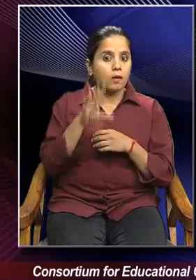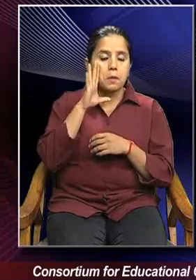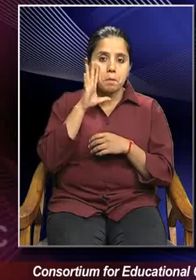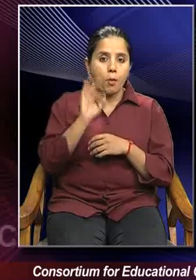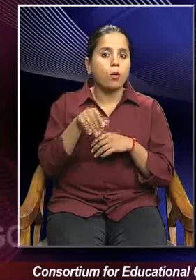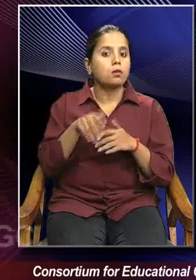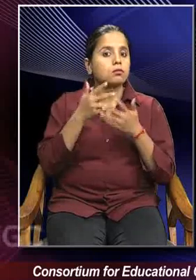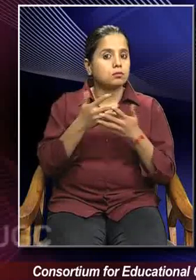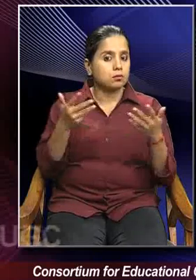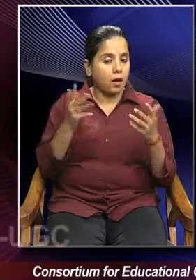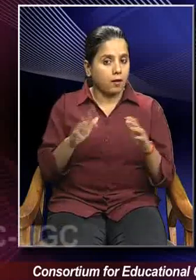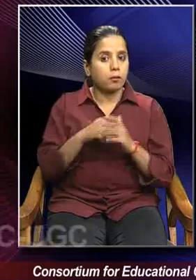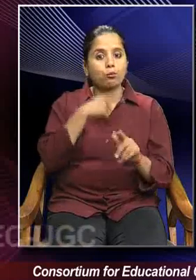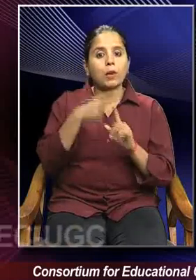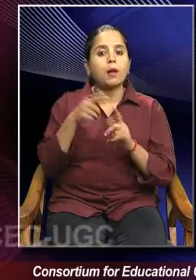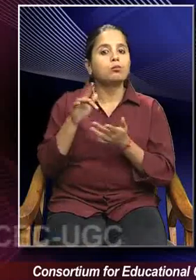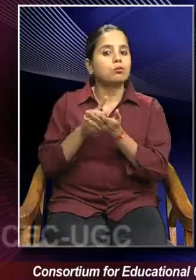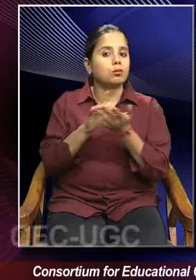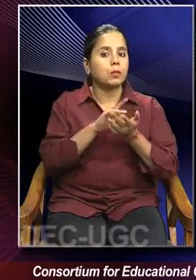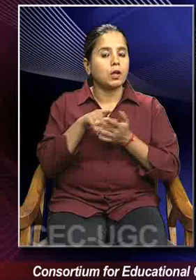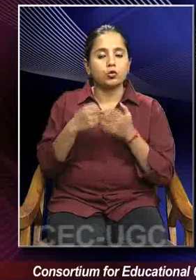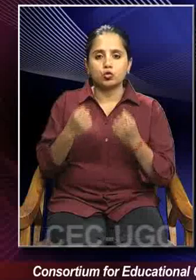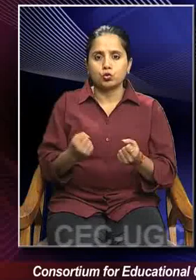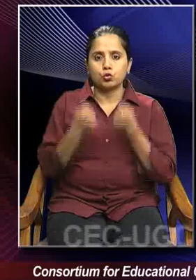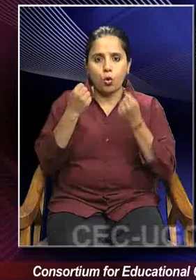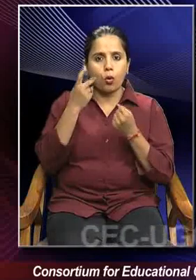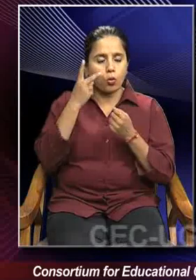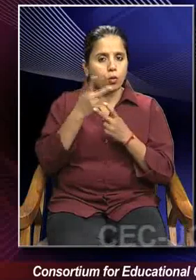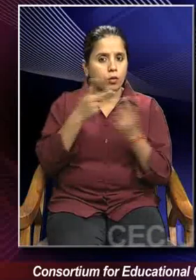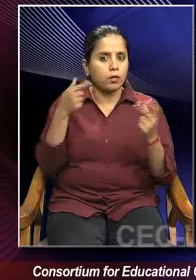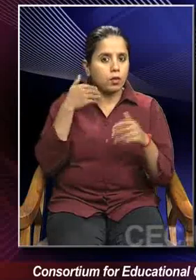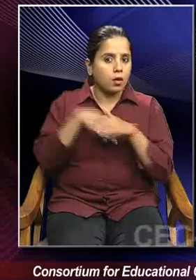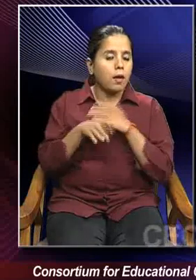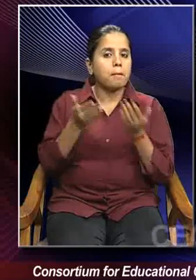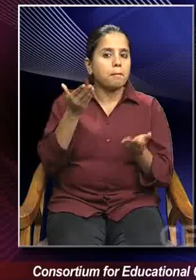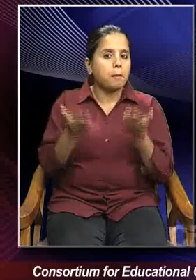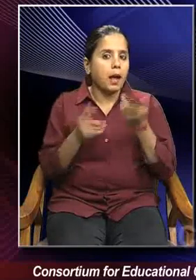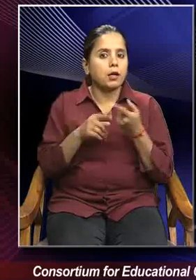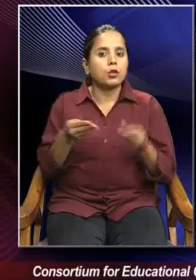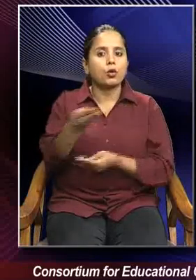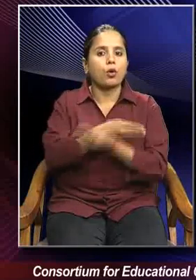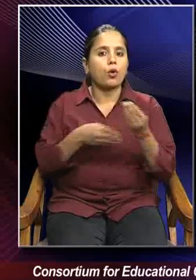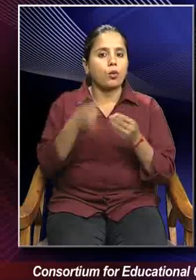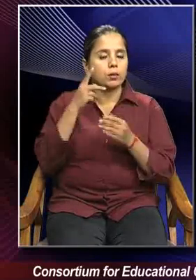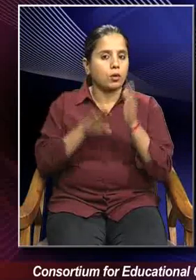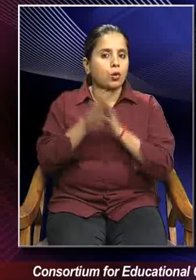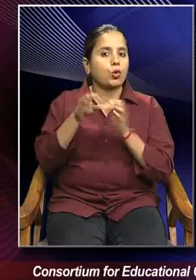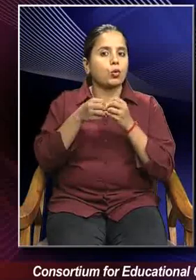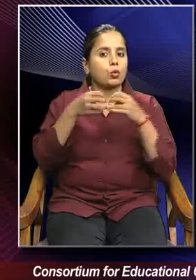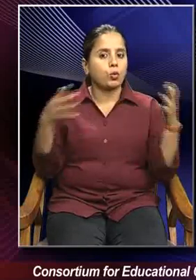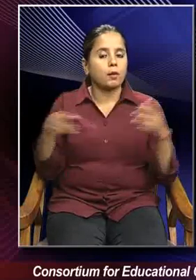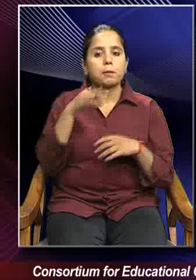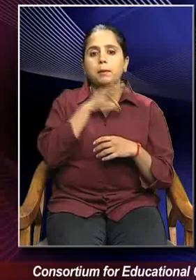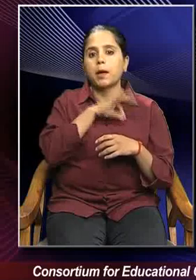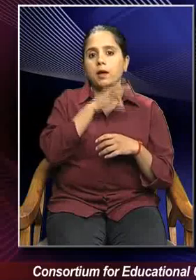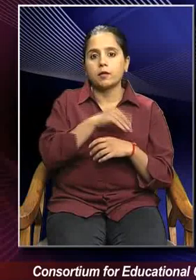elements and places a strong emphasis on the balanced economic growth and the